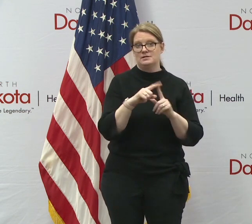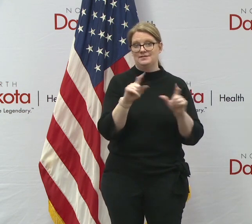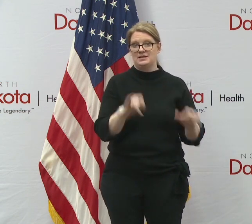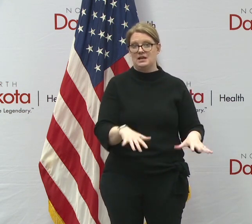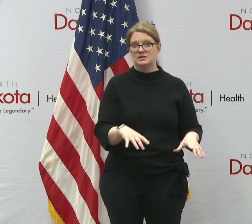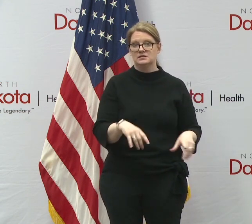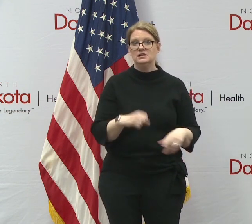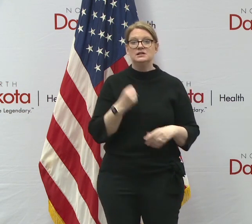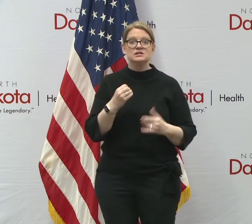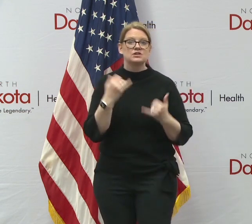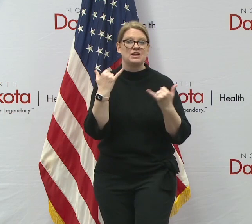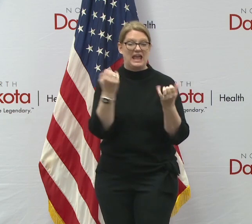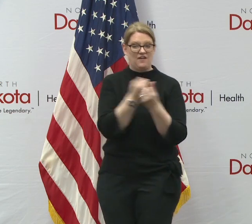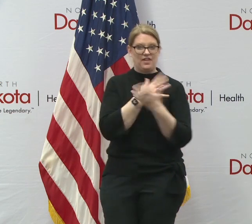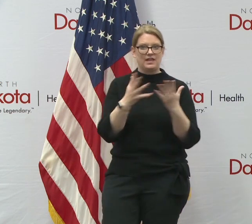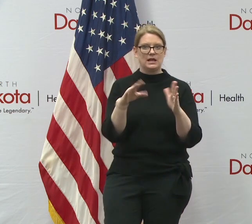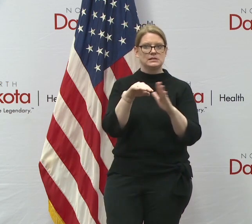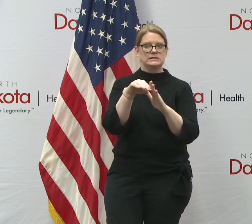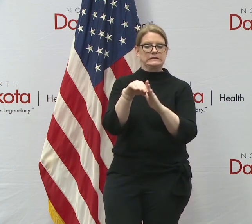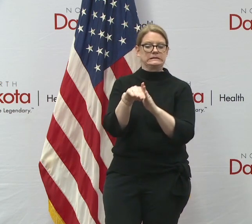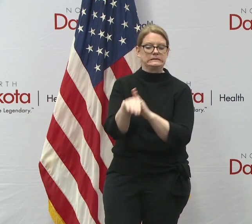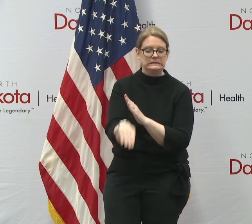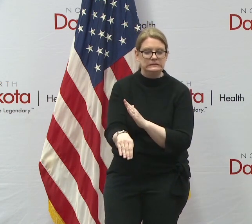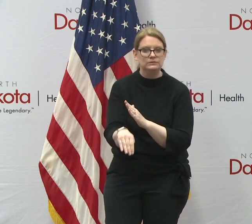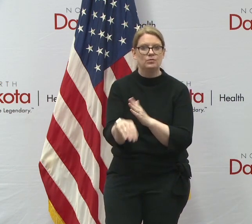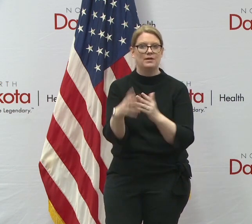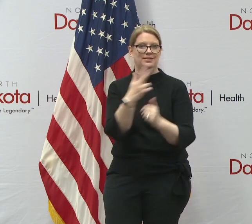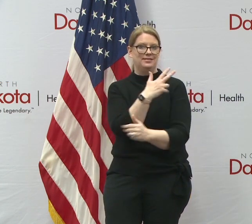current healthcare stuff, and so I don't think there's